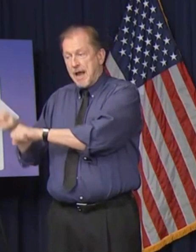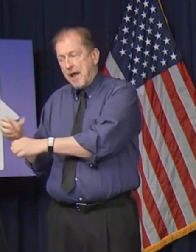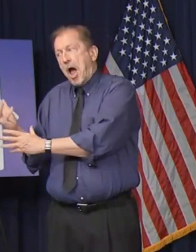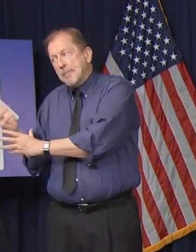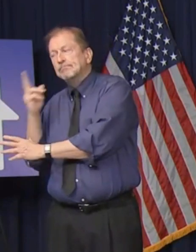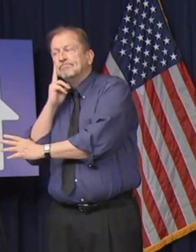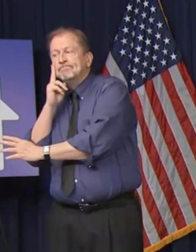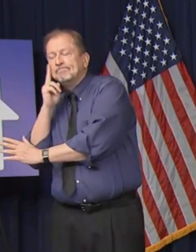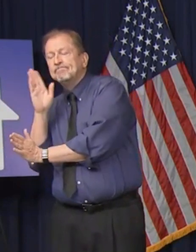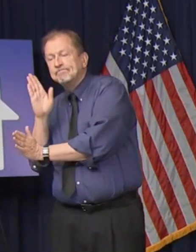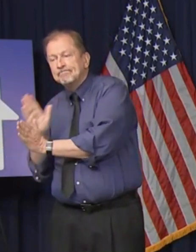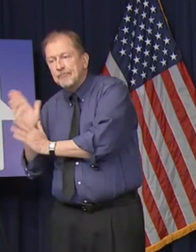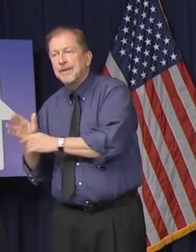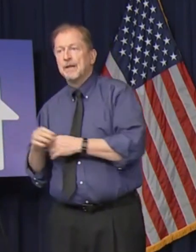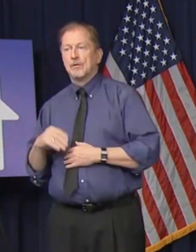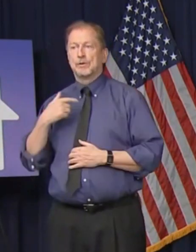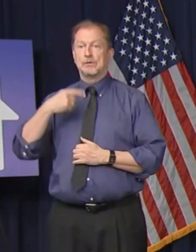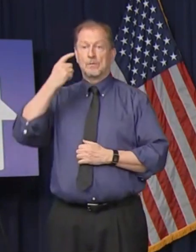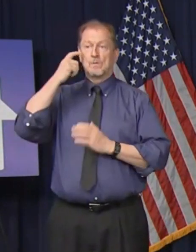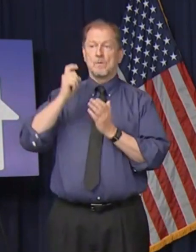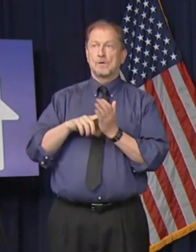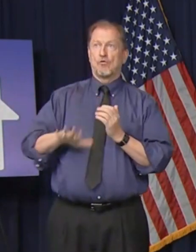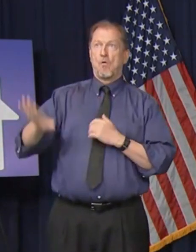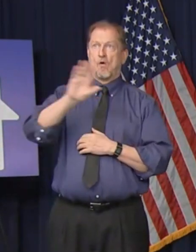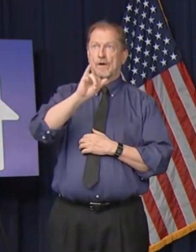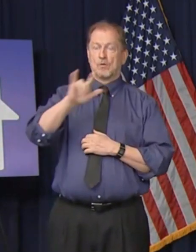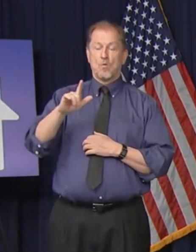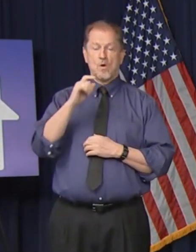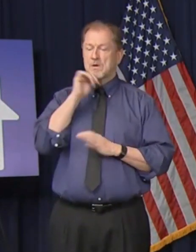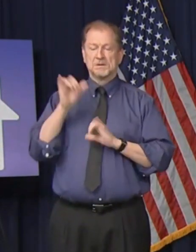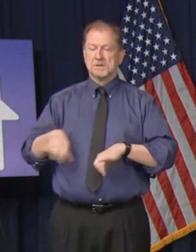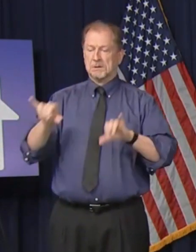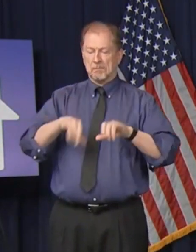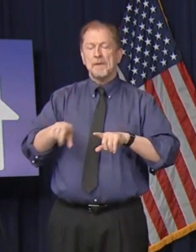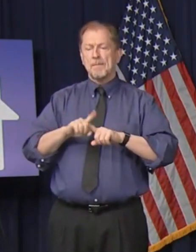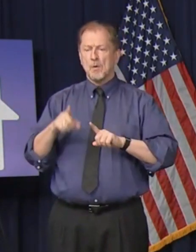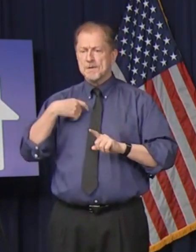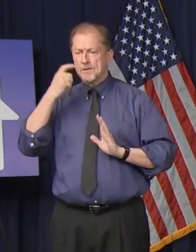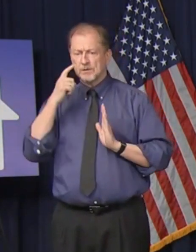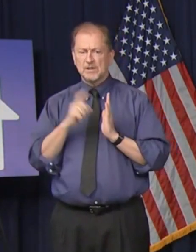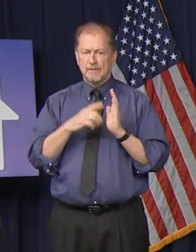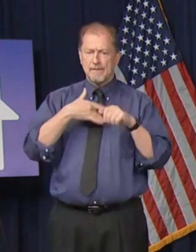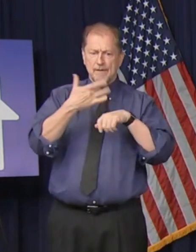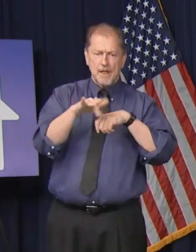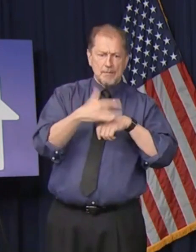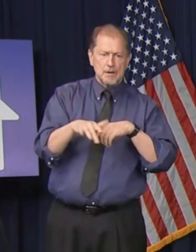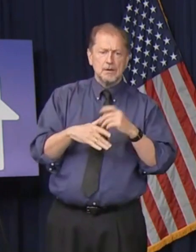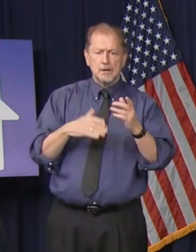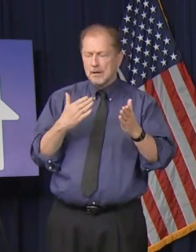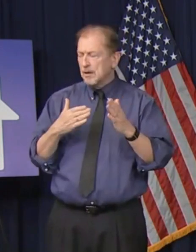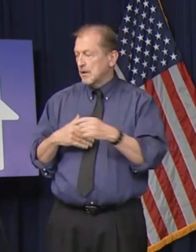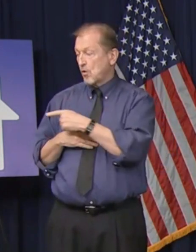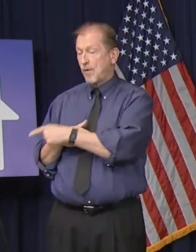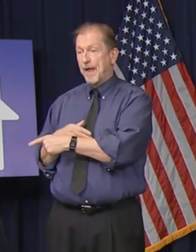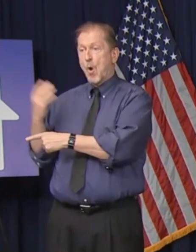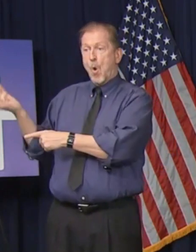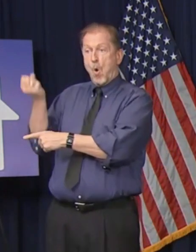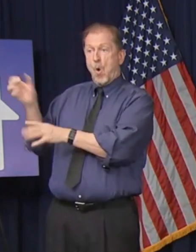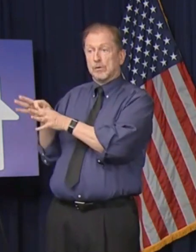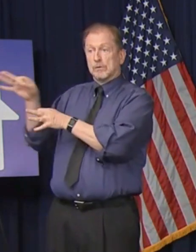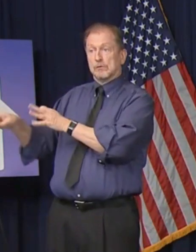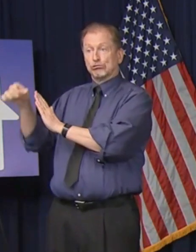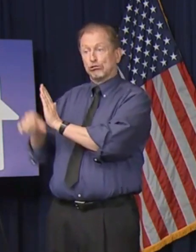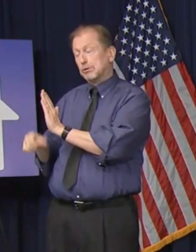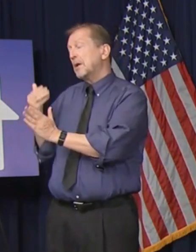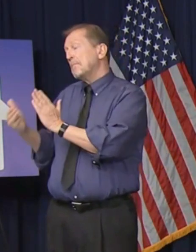the differences between one area and another. And so, taking that into consideration as, elective surgeries is one of the many things taken